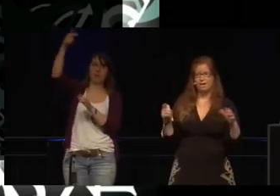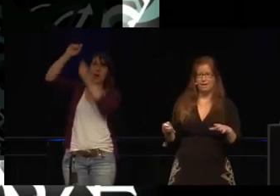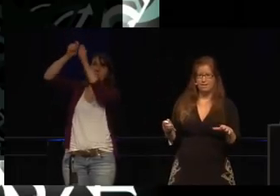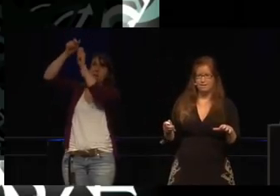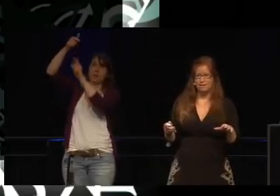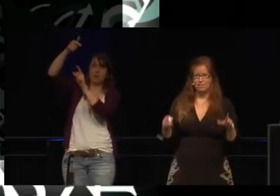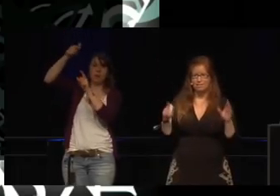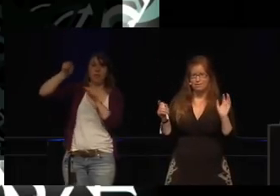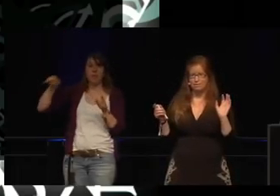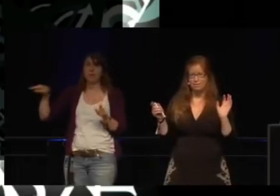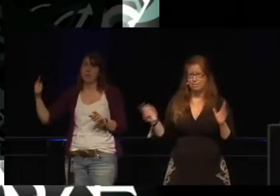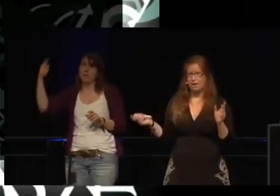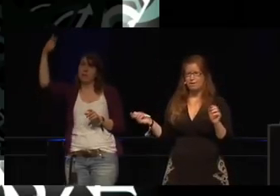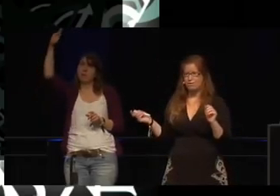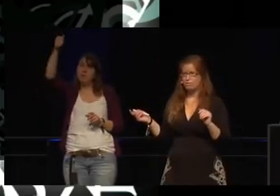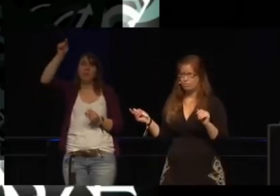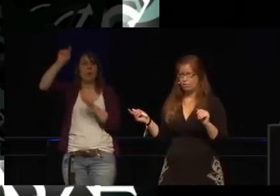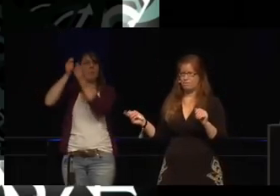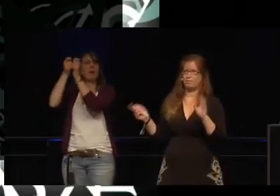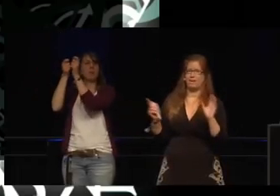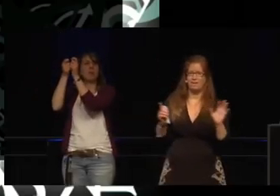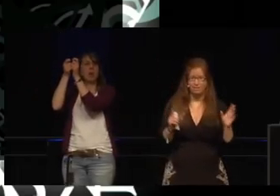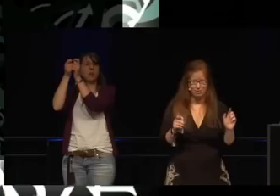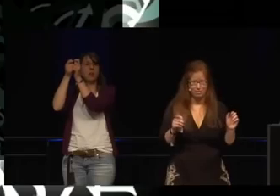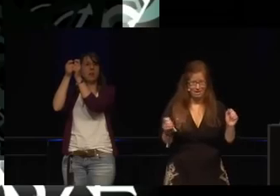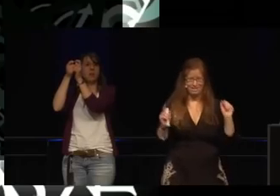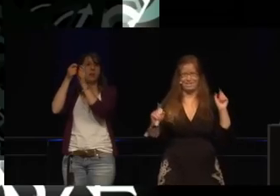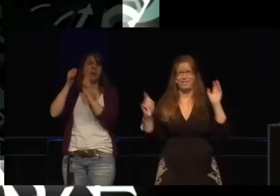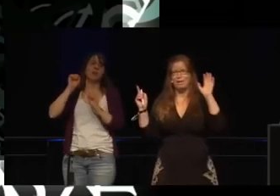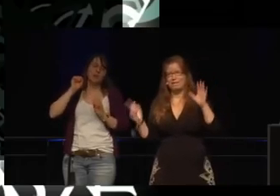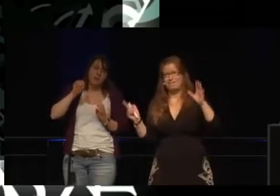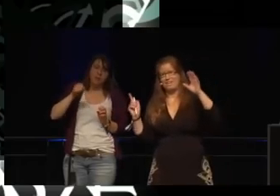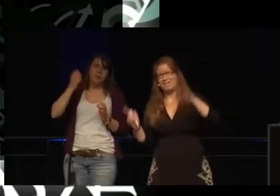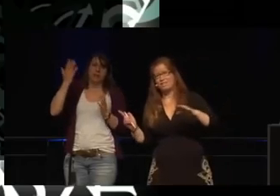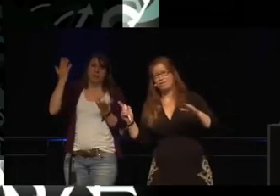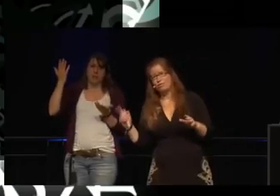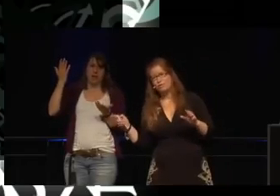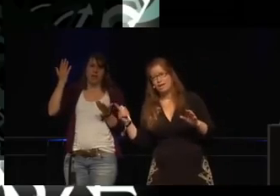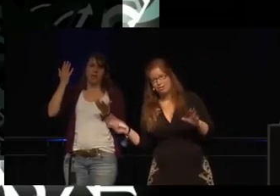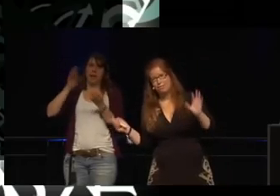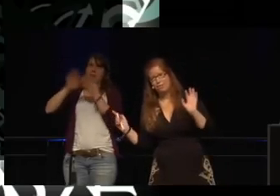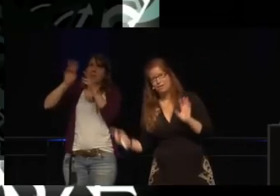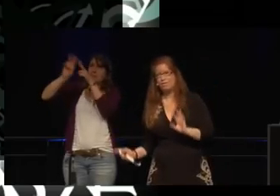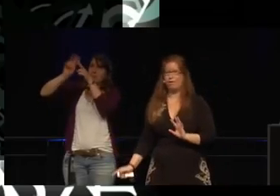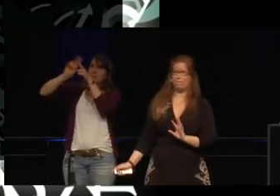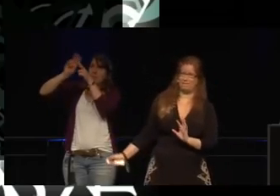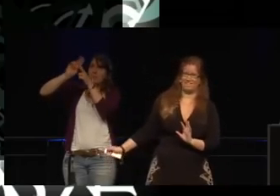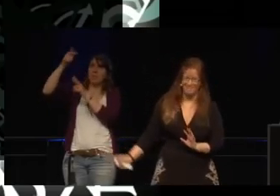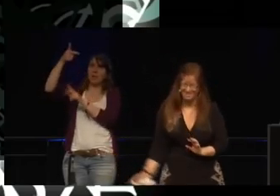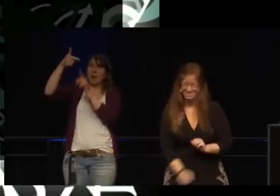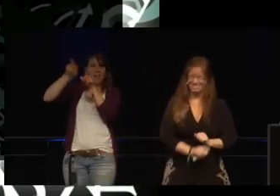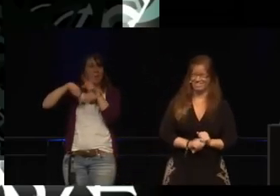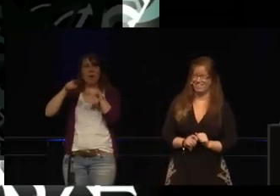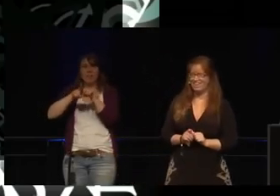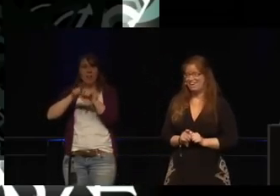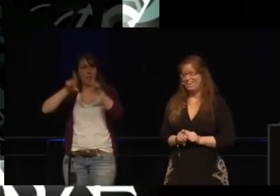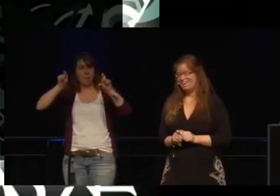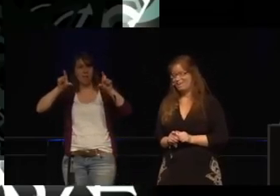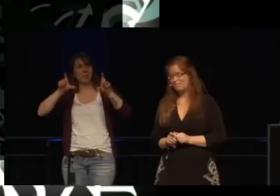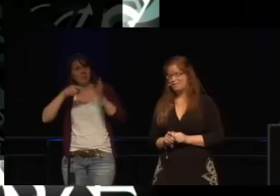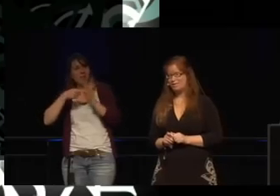of an empty room in a bank. So, the pictures from the empty